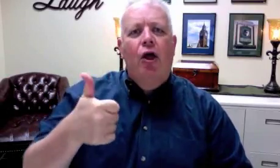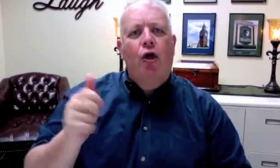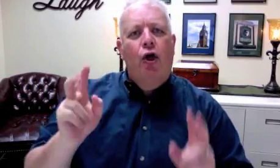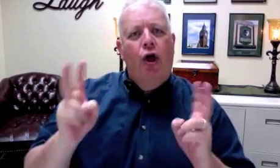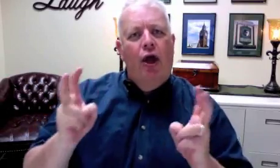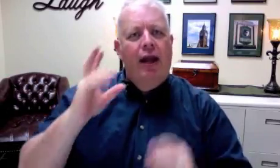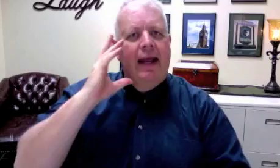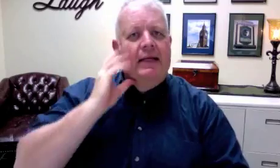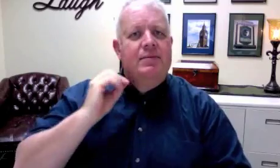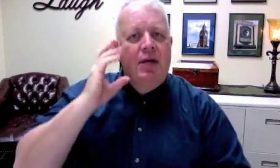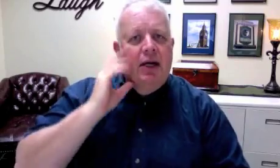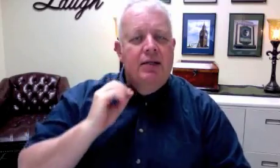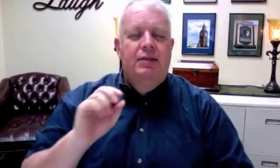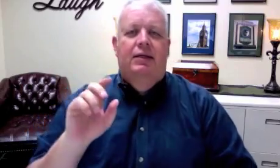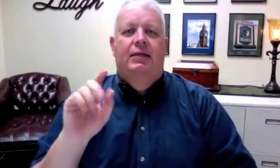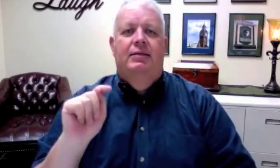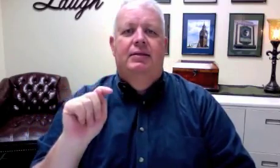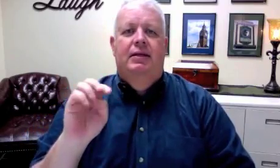is TED.com.